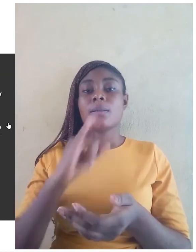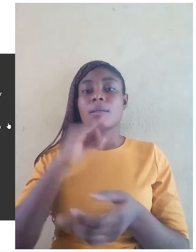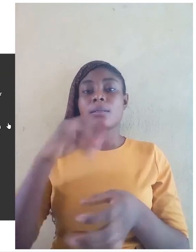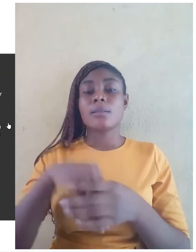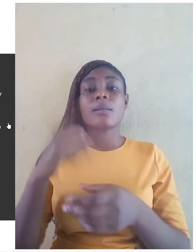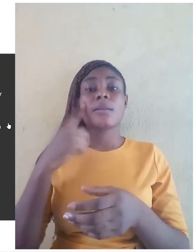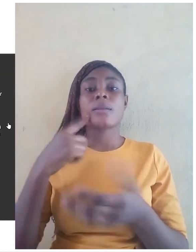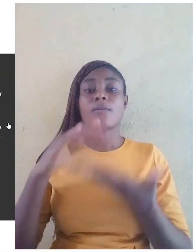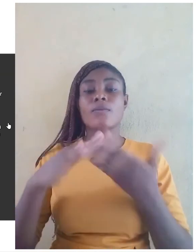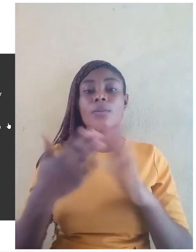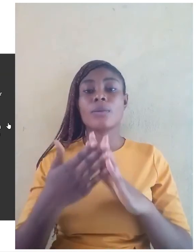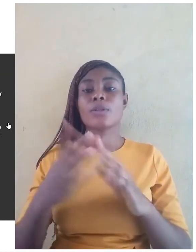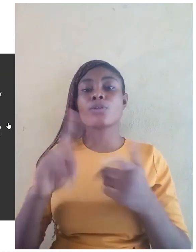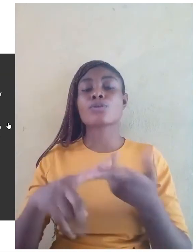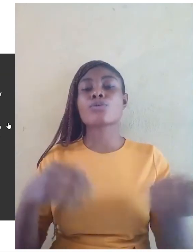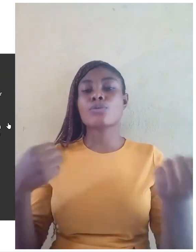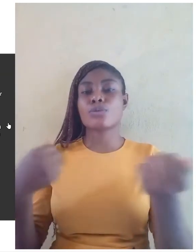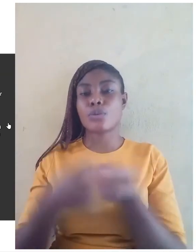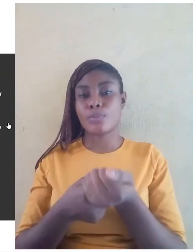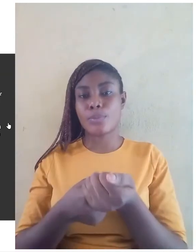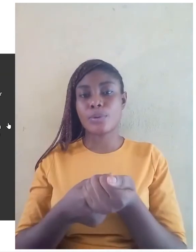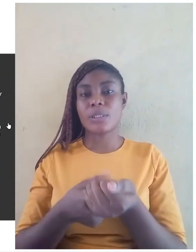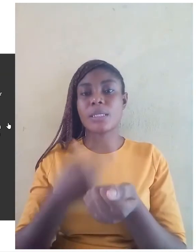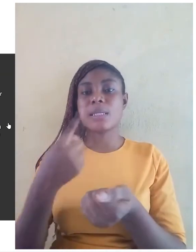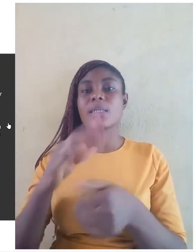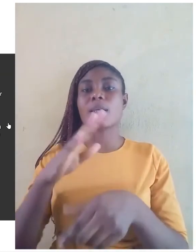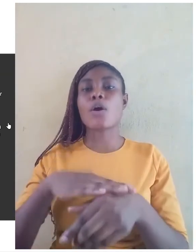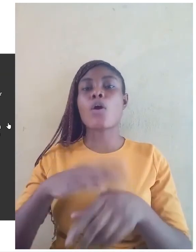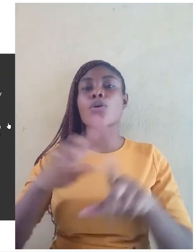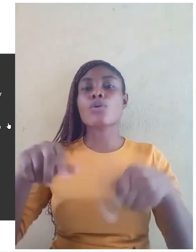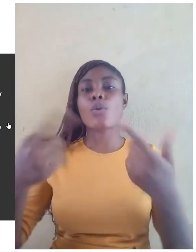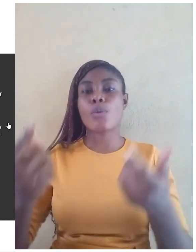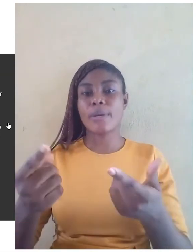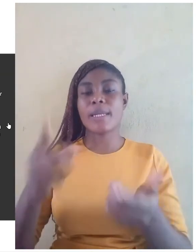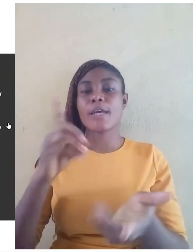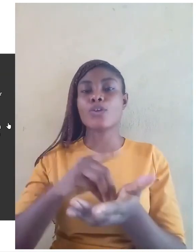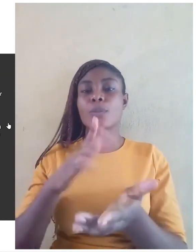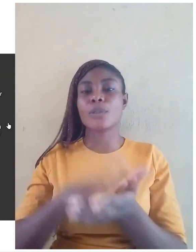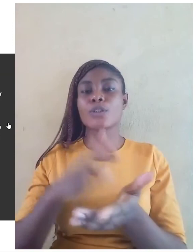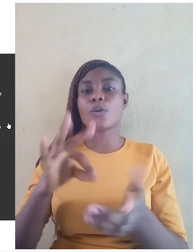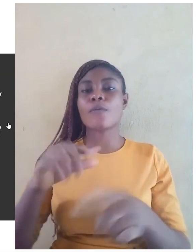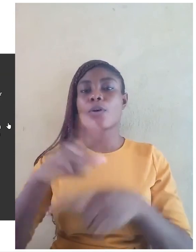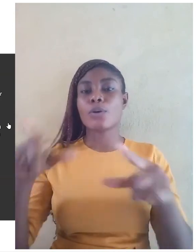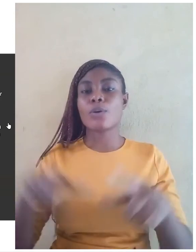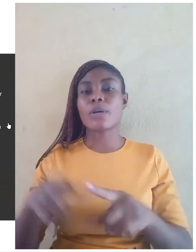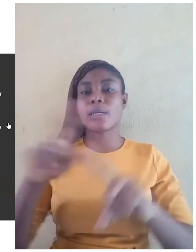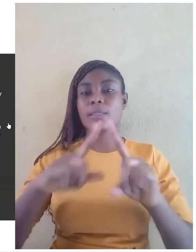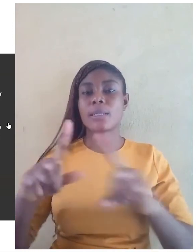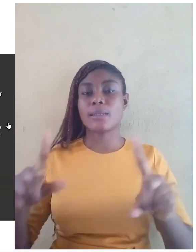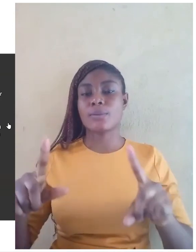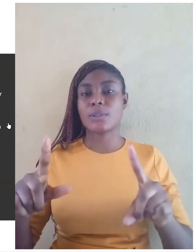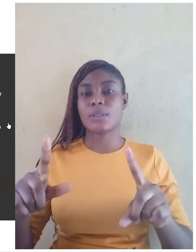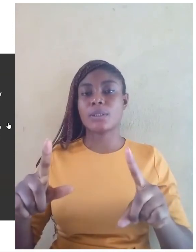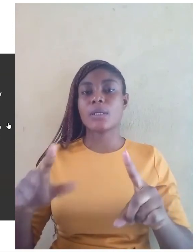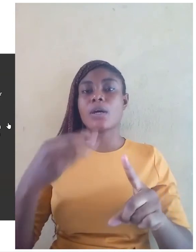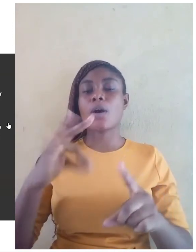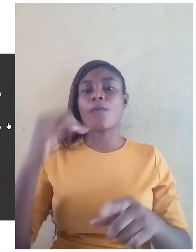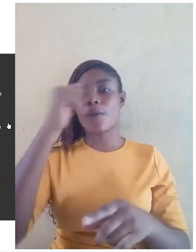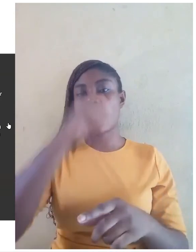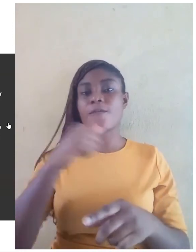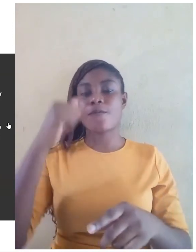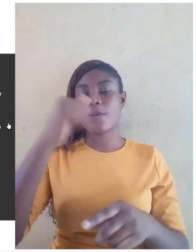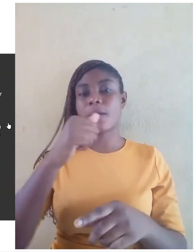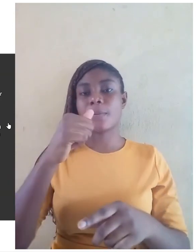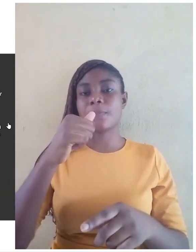communities to support the ongoing documentation of indigenous sign language or sign languages of African